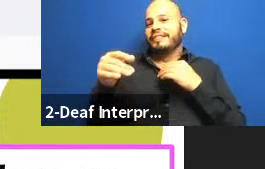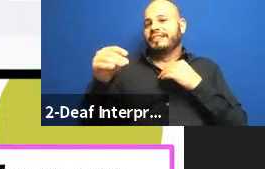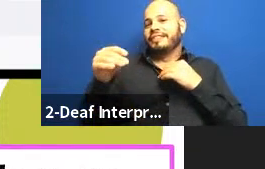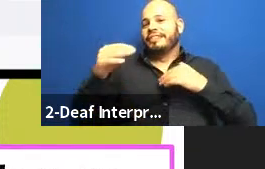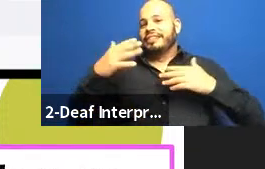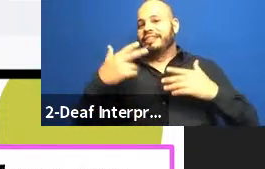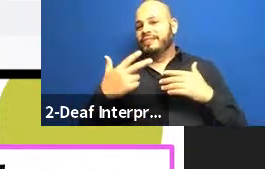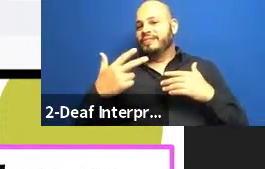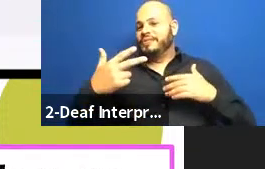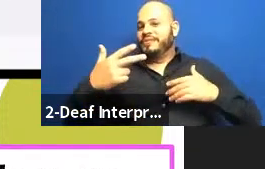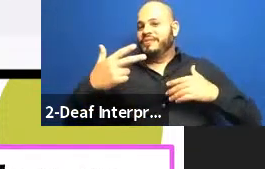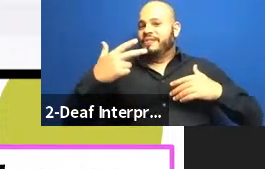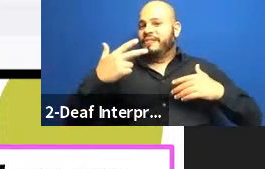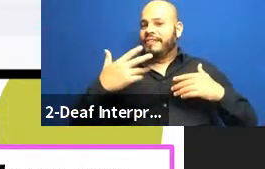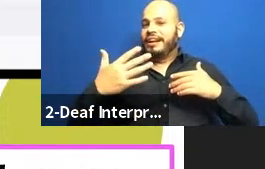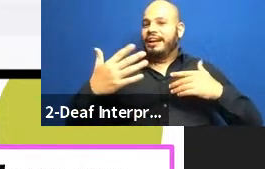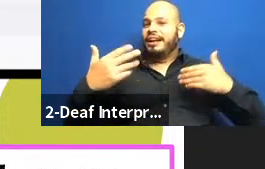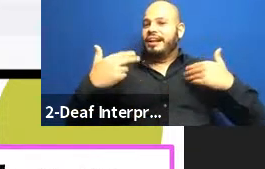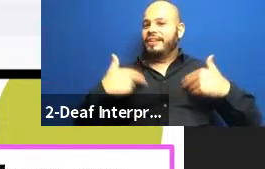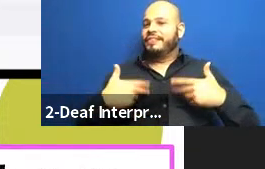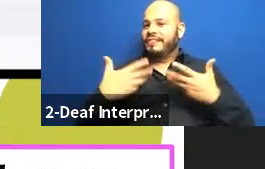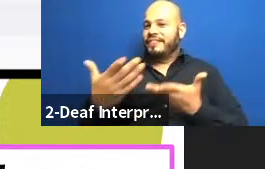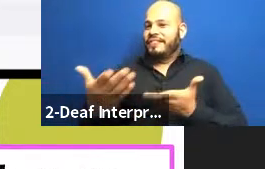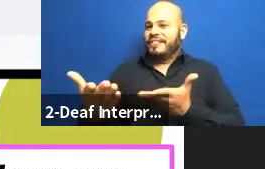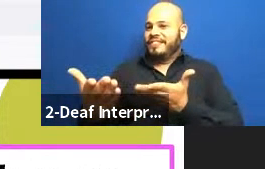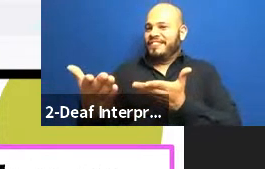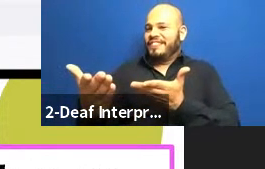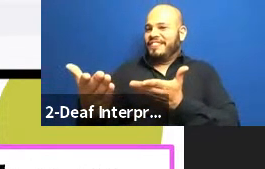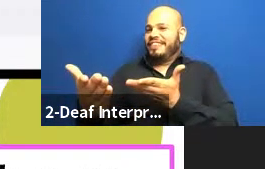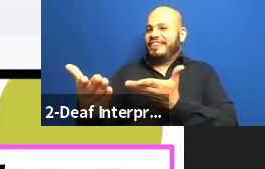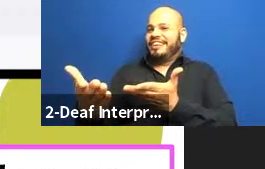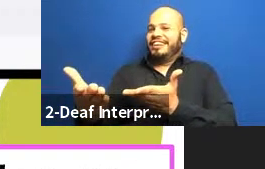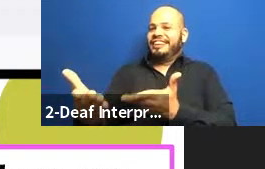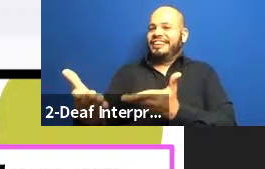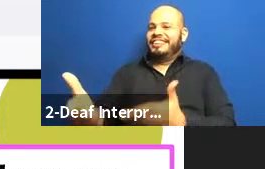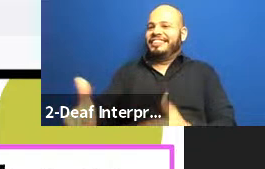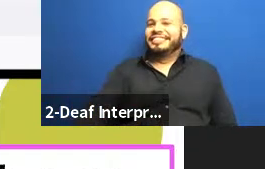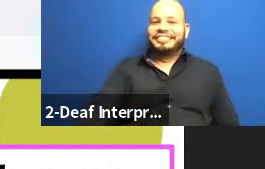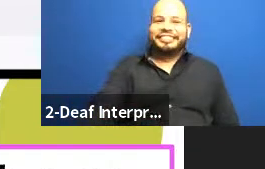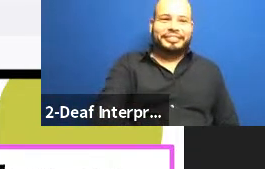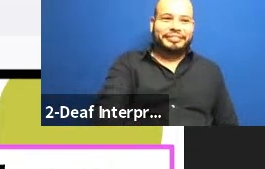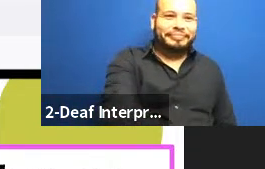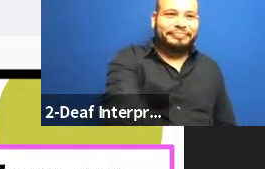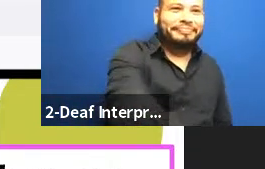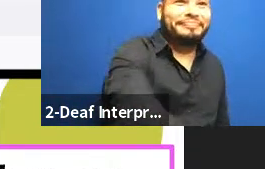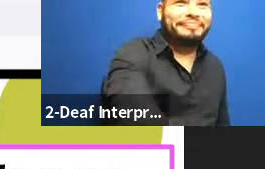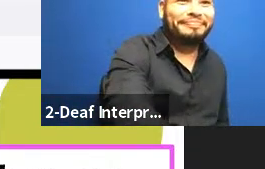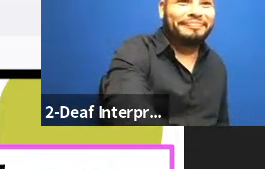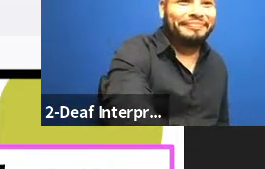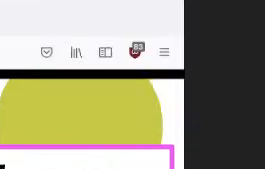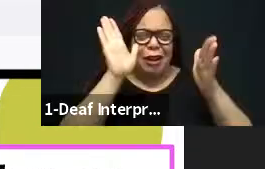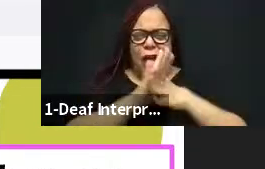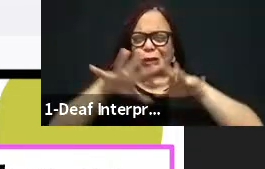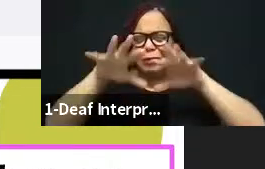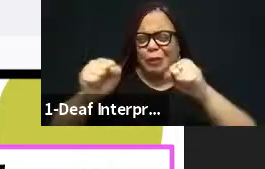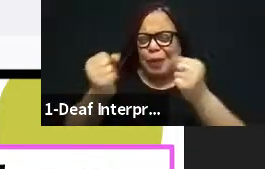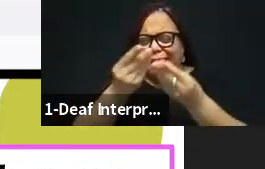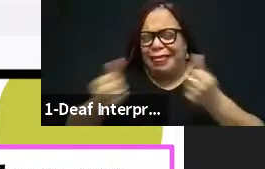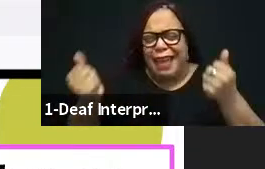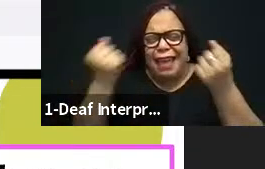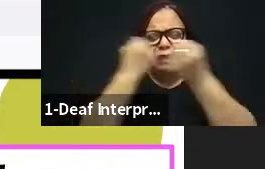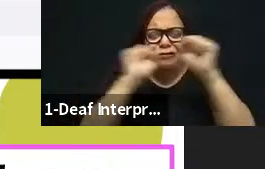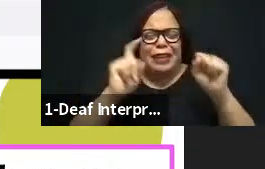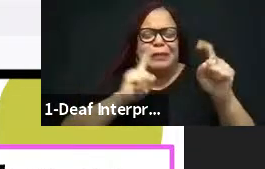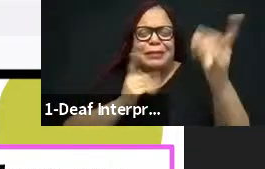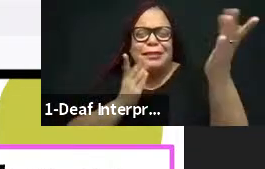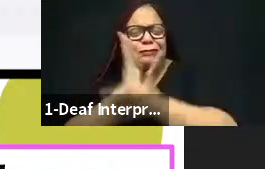false restrictions. Skin color, birthplace, respect the ways we're all different. Let's take it back about 100 years. Quick, let me paint this